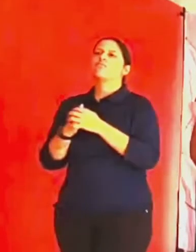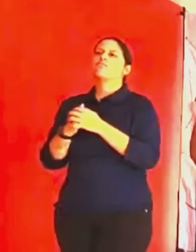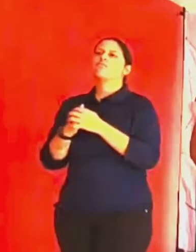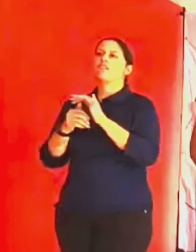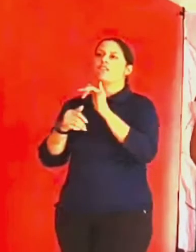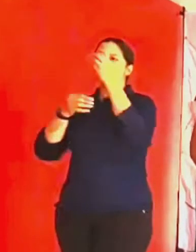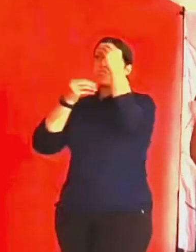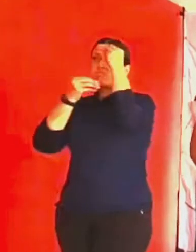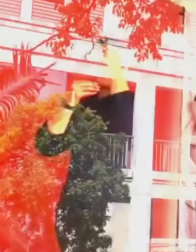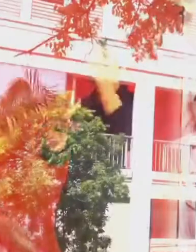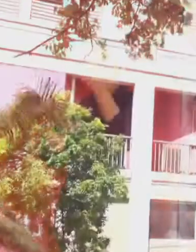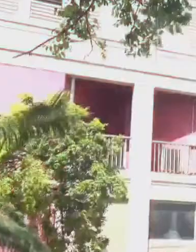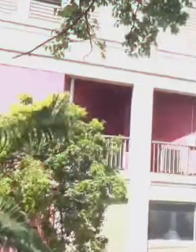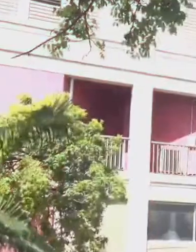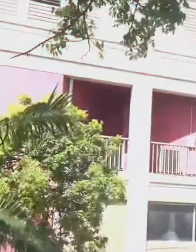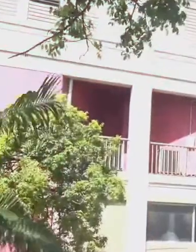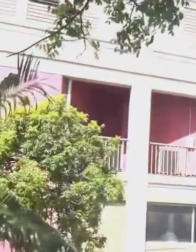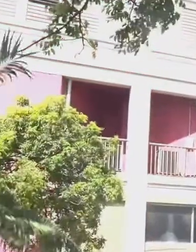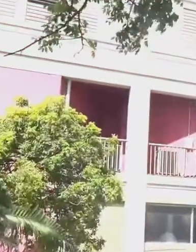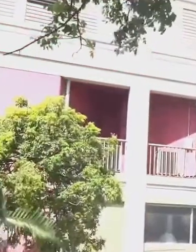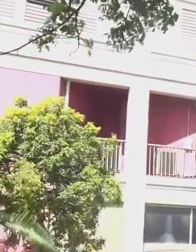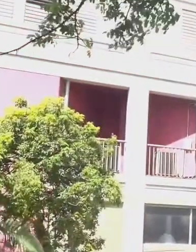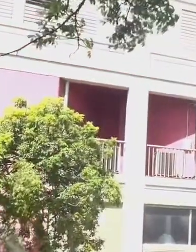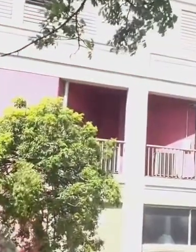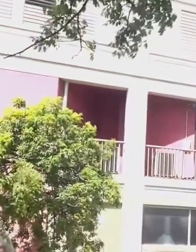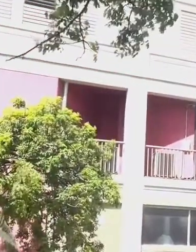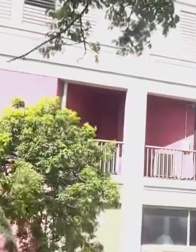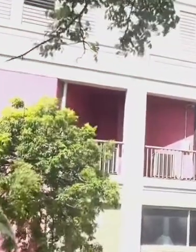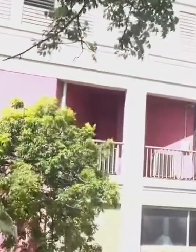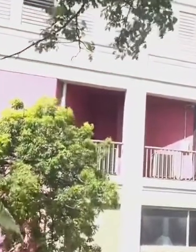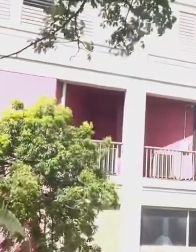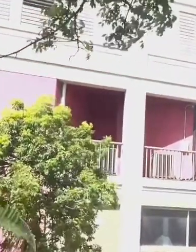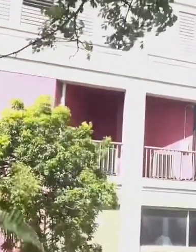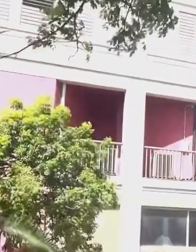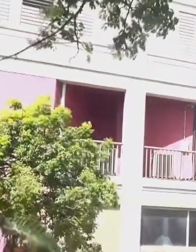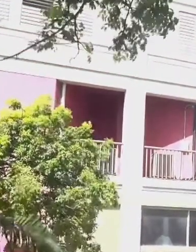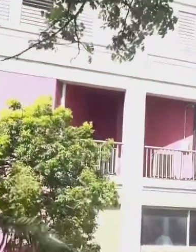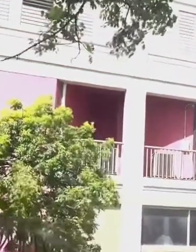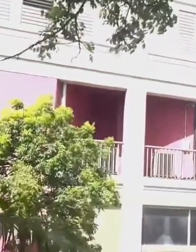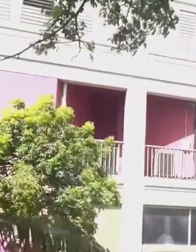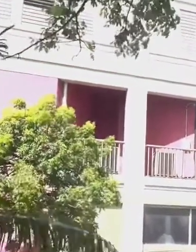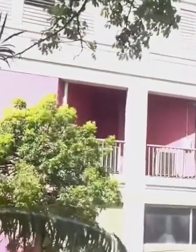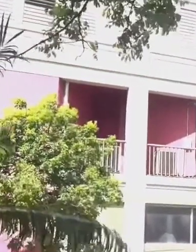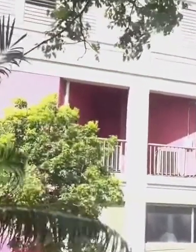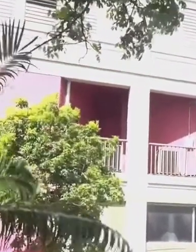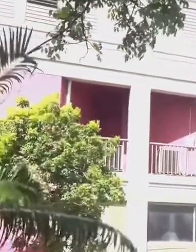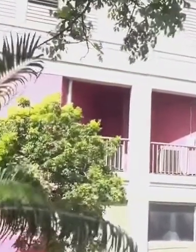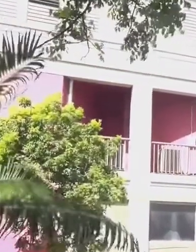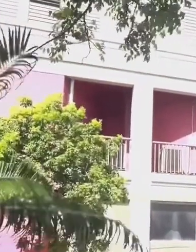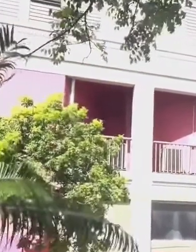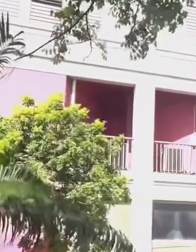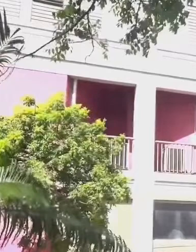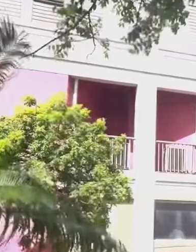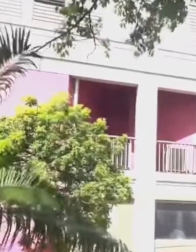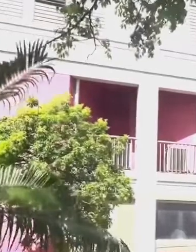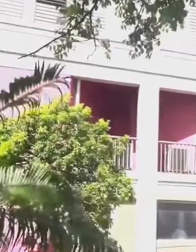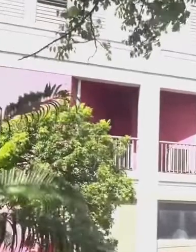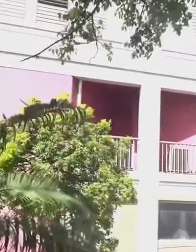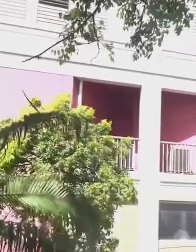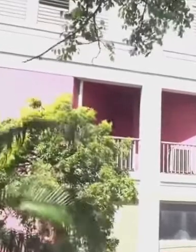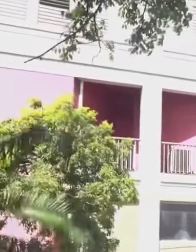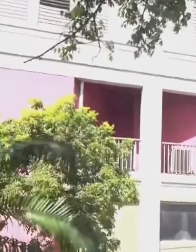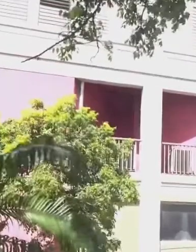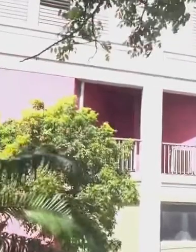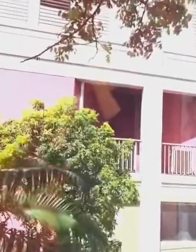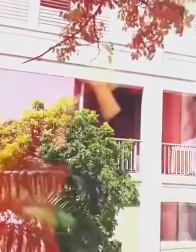Popular Party faces one of its moments of greatest financial hardship and has just taken a new course in the face of